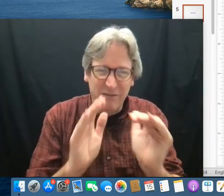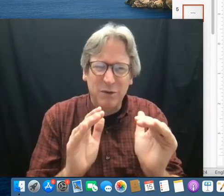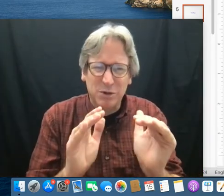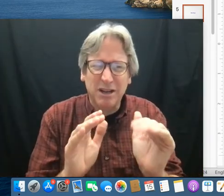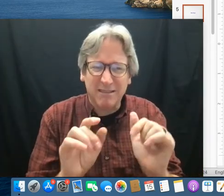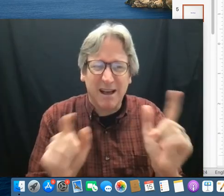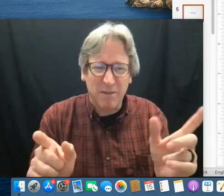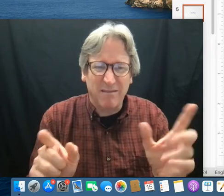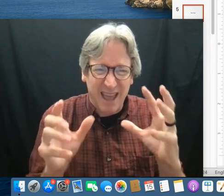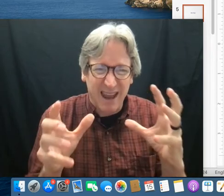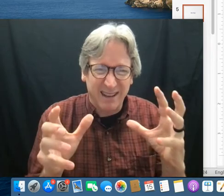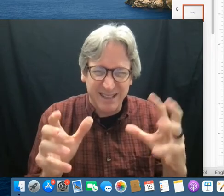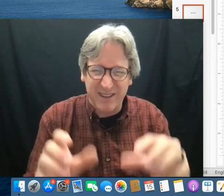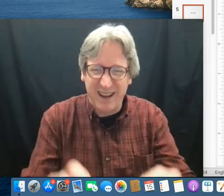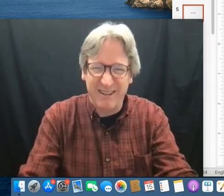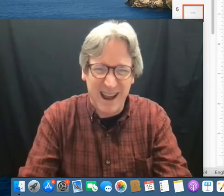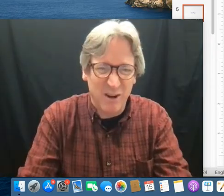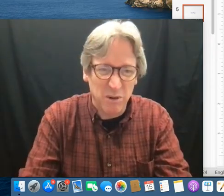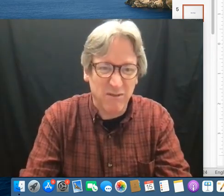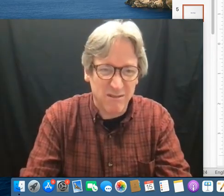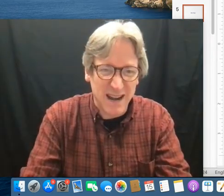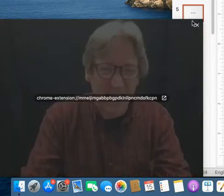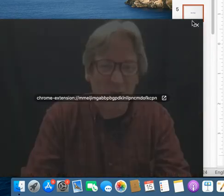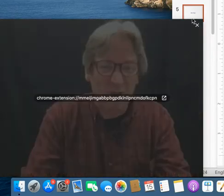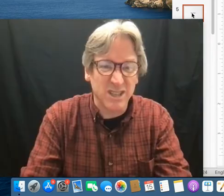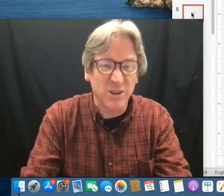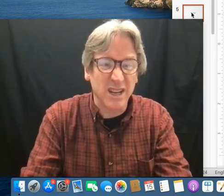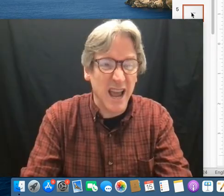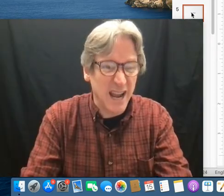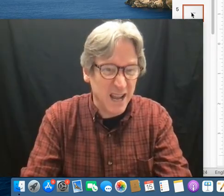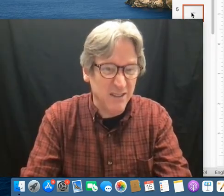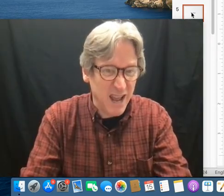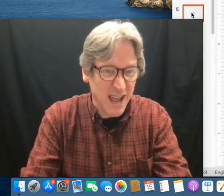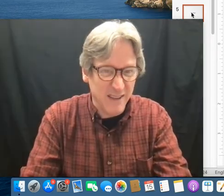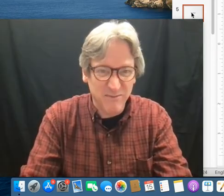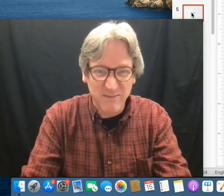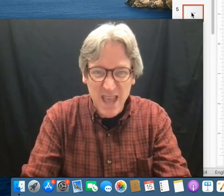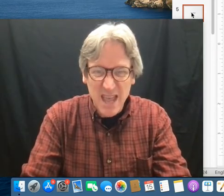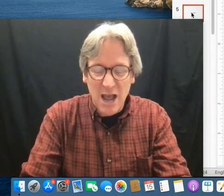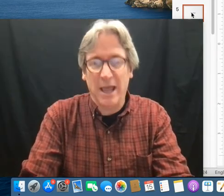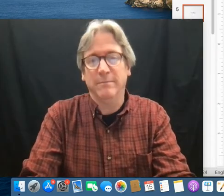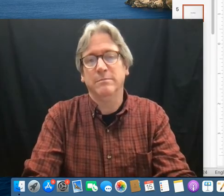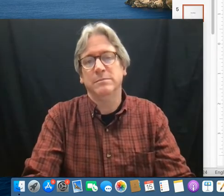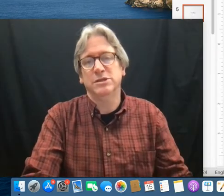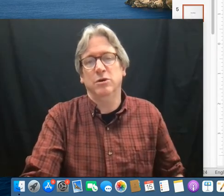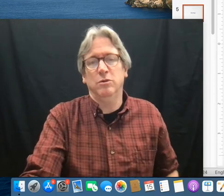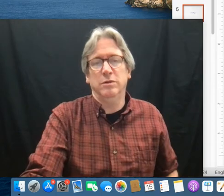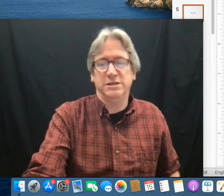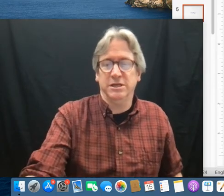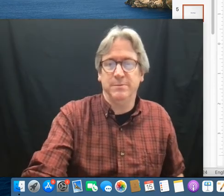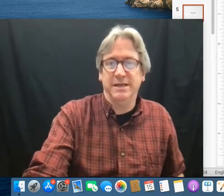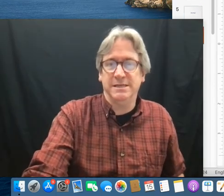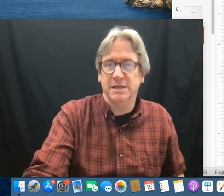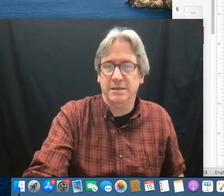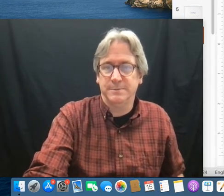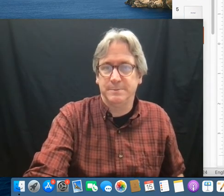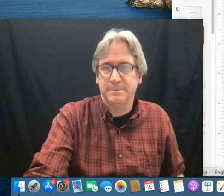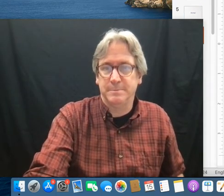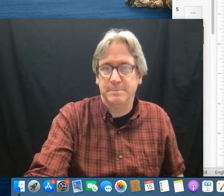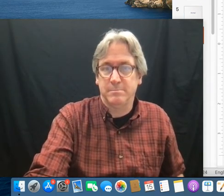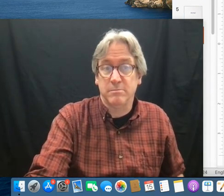In future years, I'll be able to edit this video down, but for right now, we're just doing it kind of on the fly. Okay, so let's look at some basic